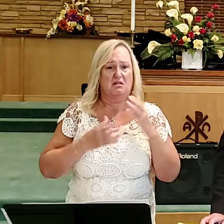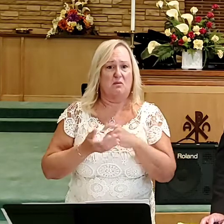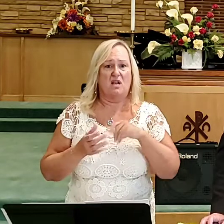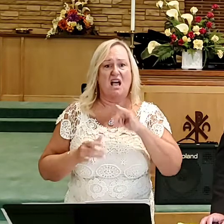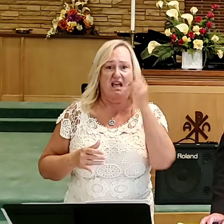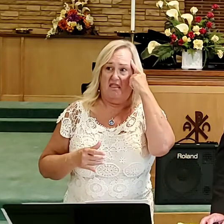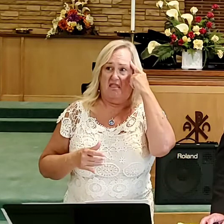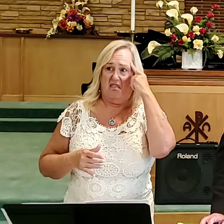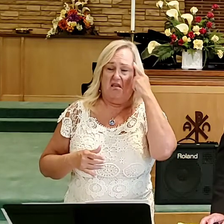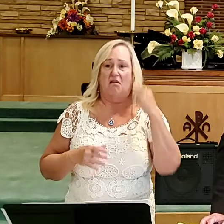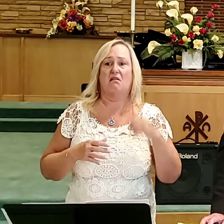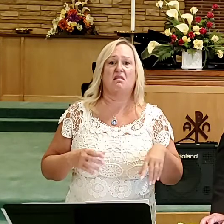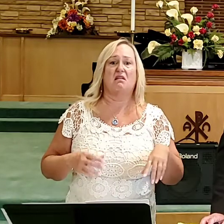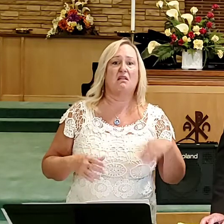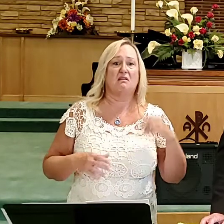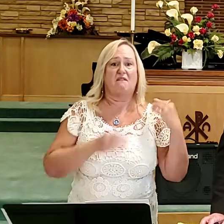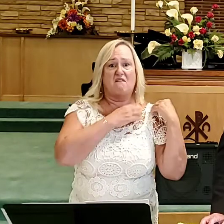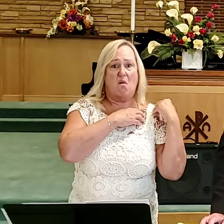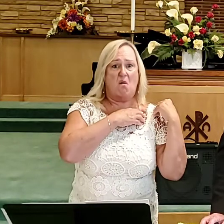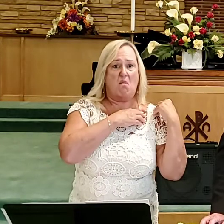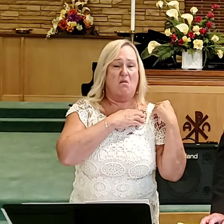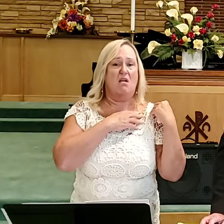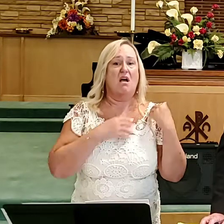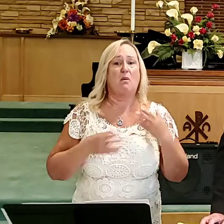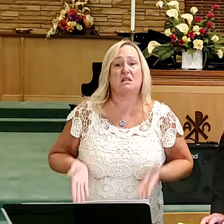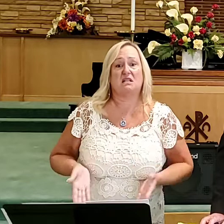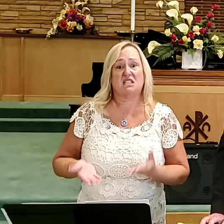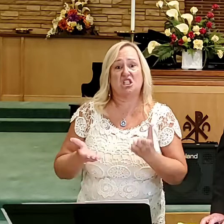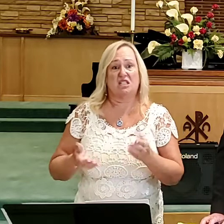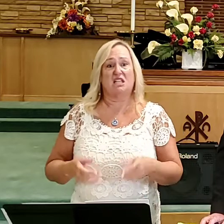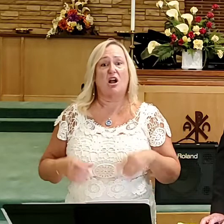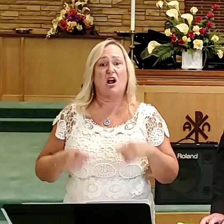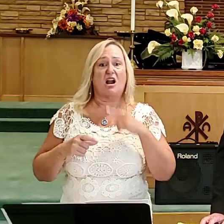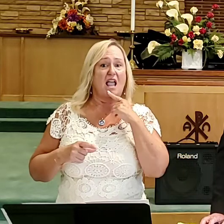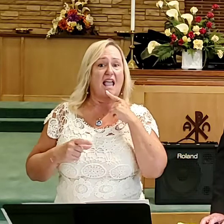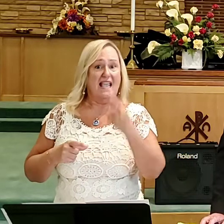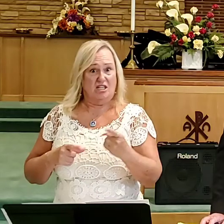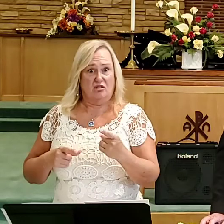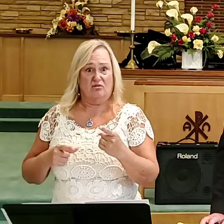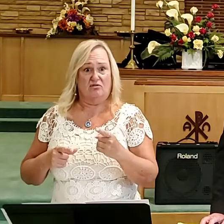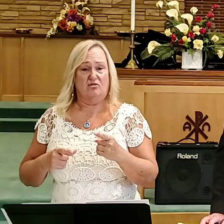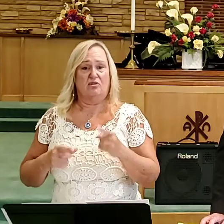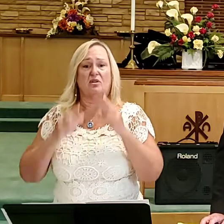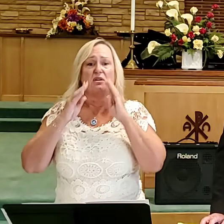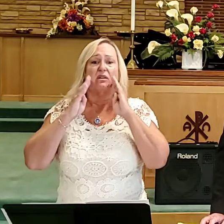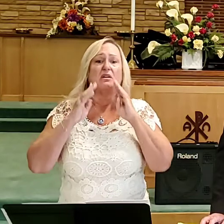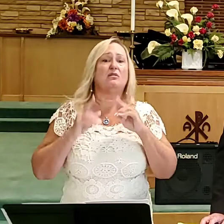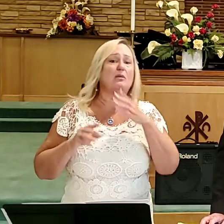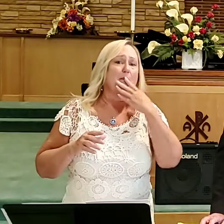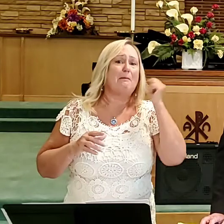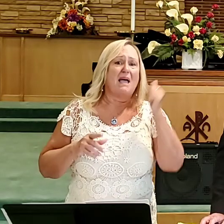think is at fault, I want to suggest there are solutions to a better